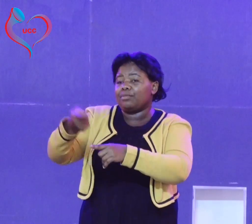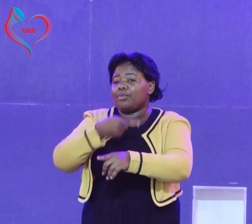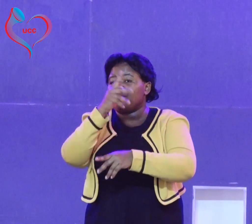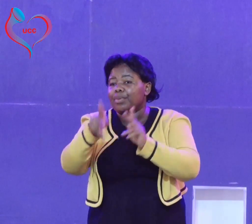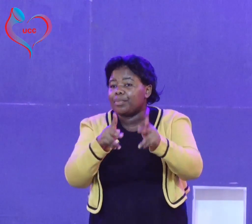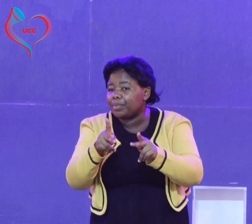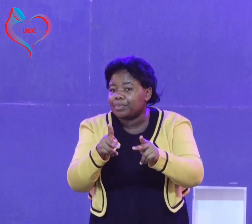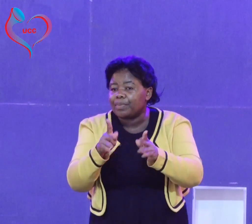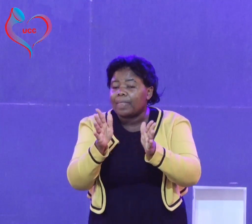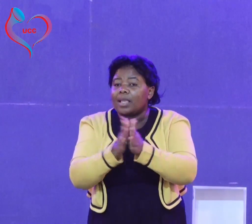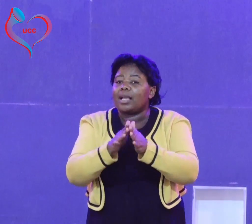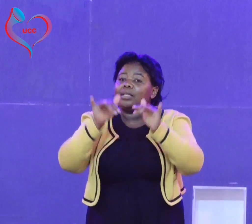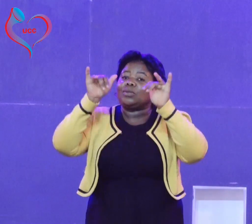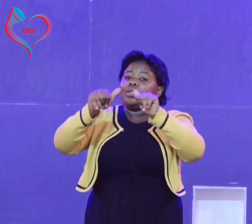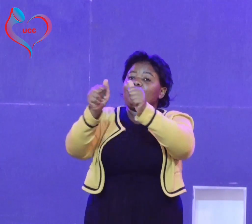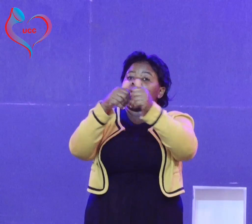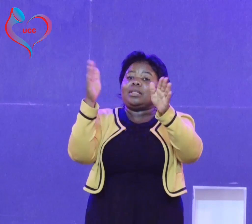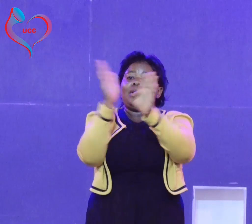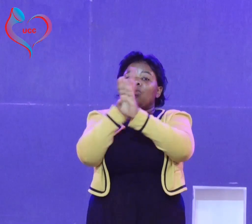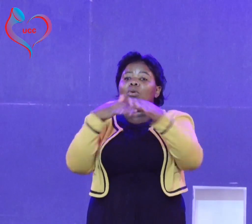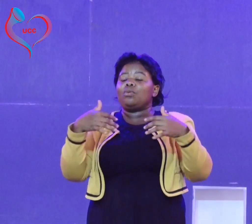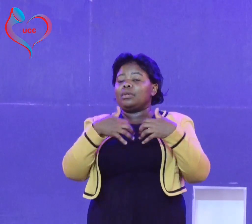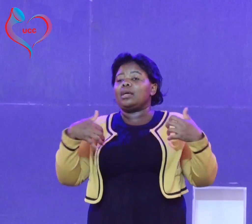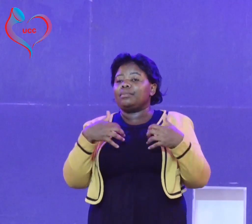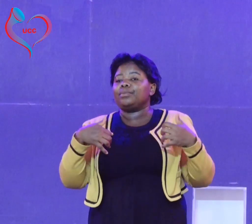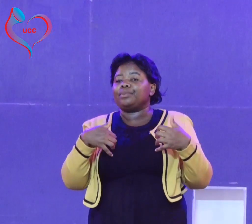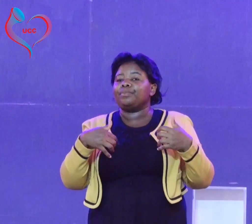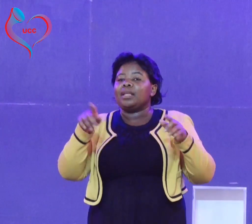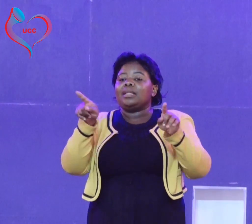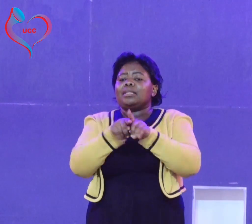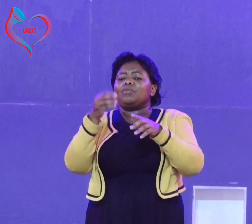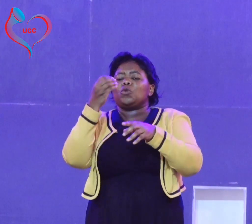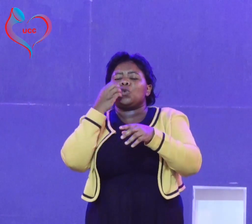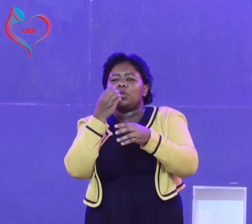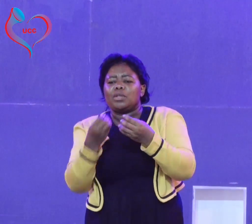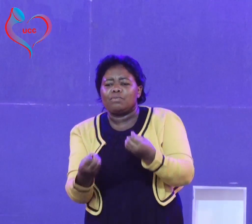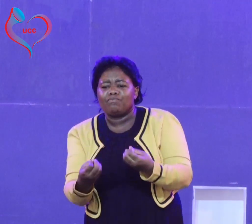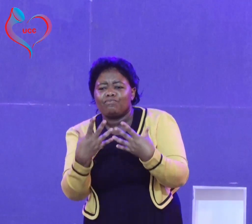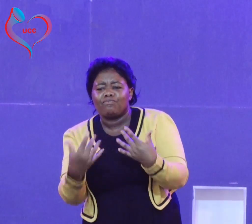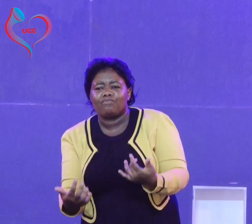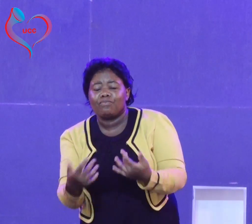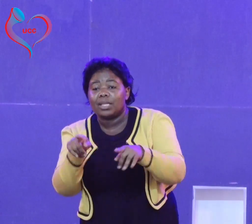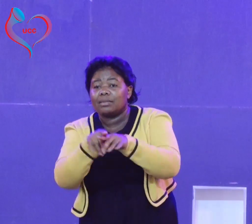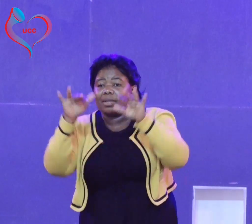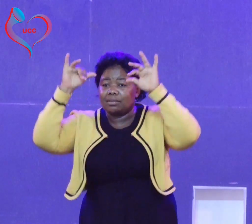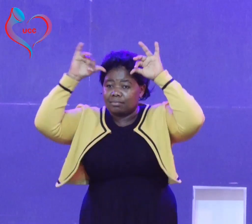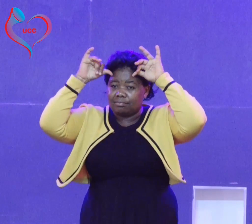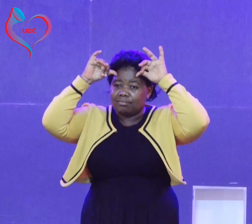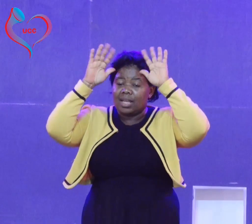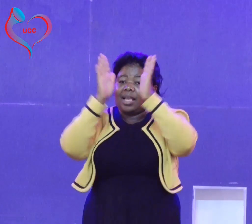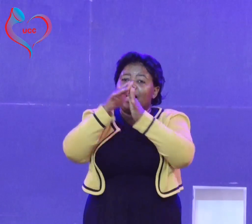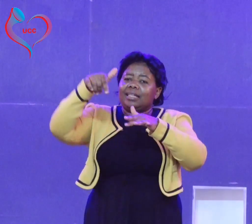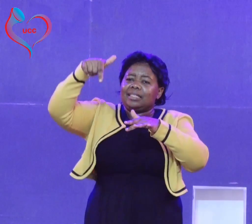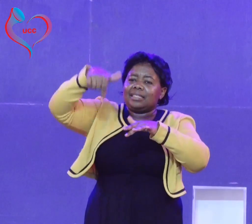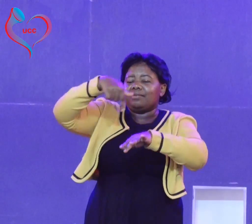bantu era olibeera wamu n'ensolo ez'omu nsiko era olirisibwa omuddo ng'ente era ebiseera omusanvu